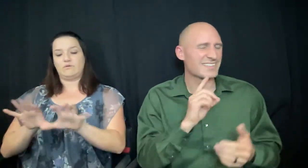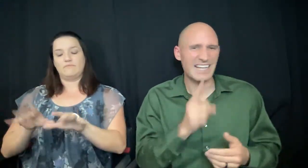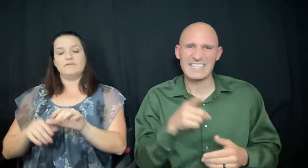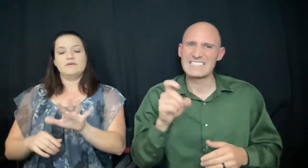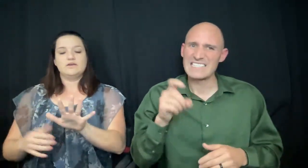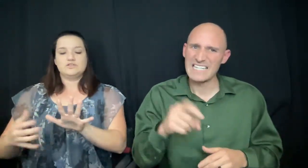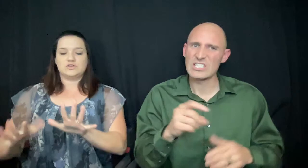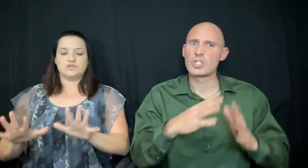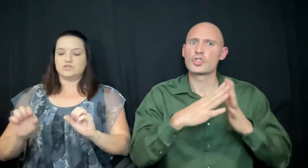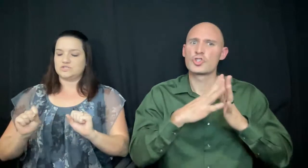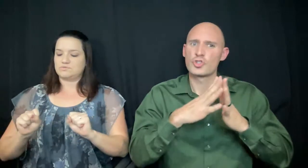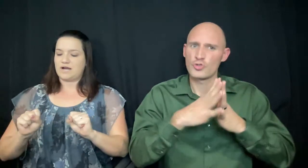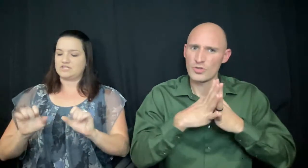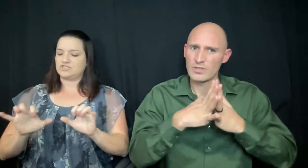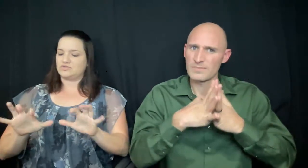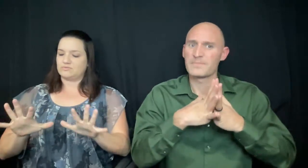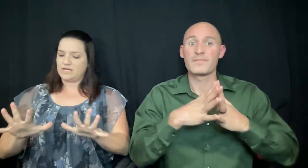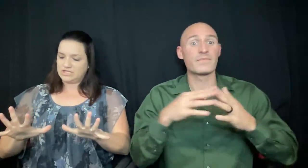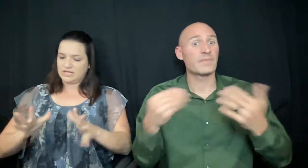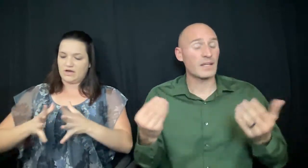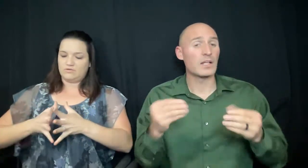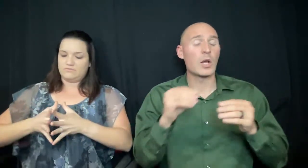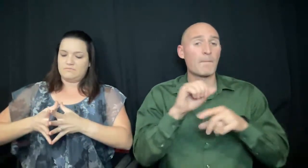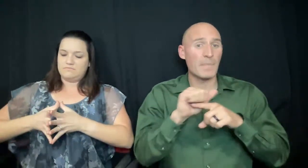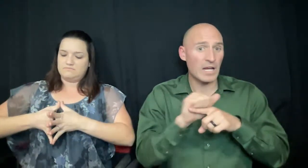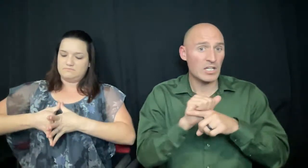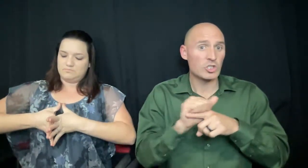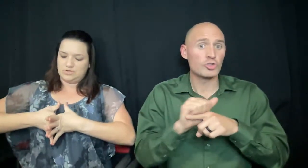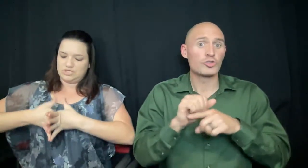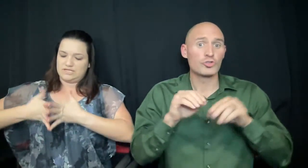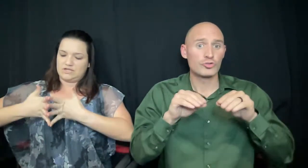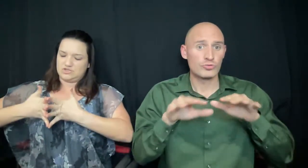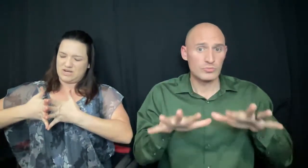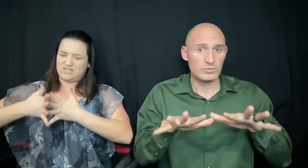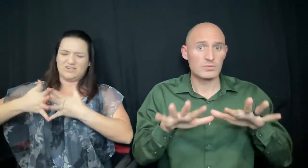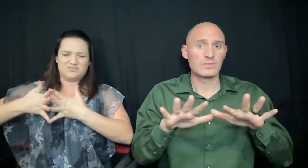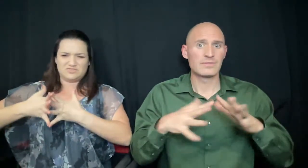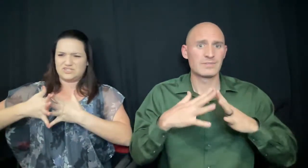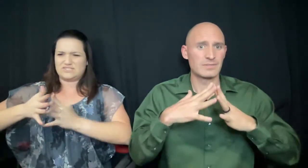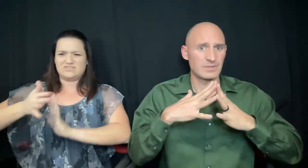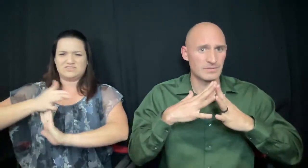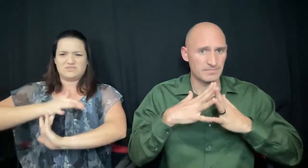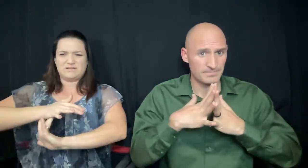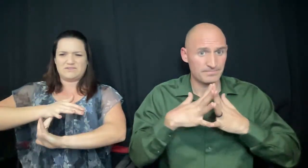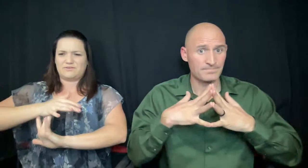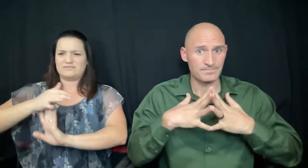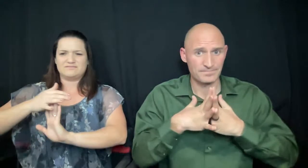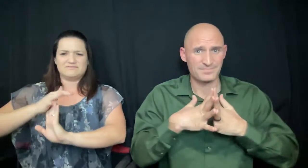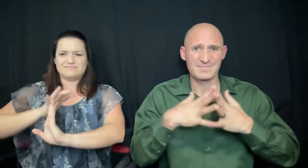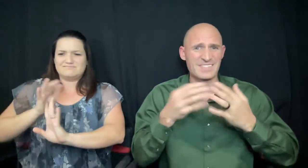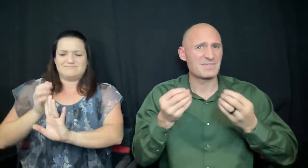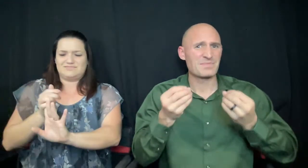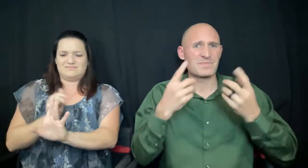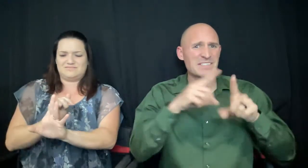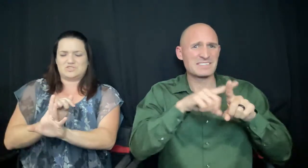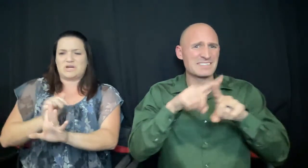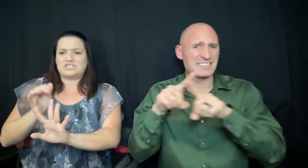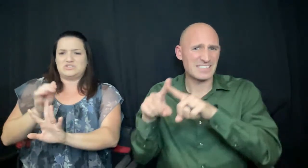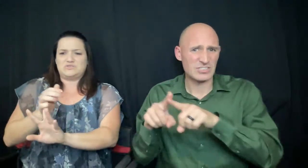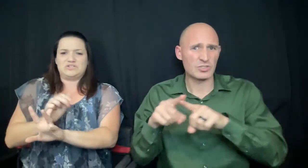oh. So, just practice stretching out, pushing down, there's so many different stretches you could do.